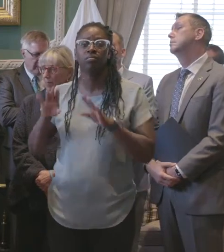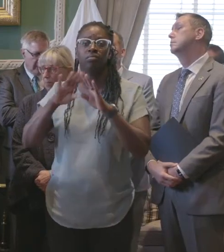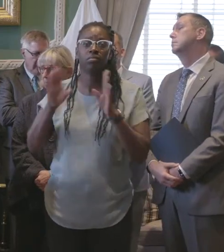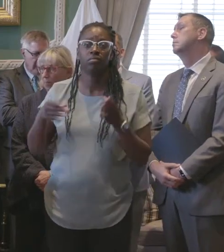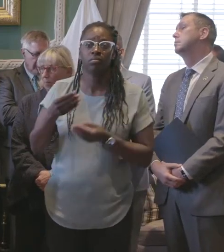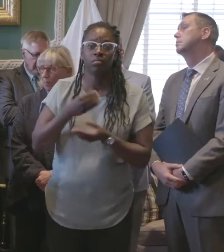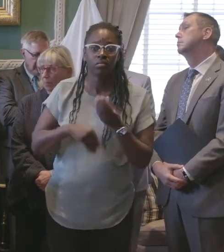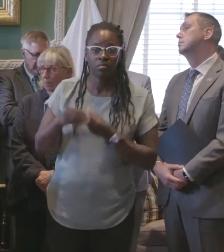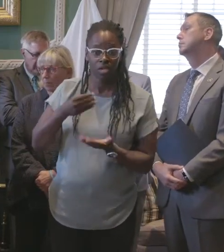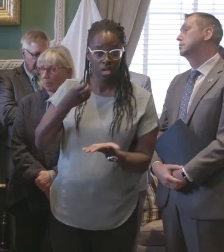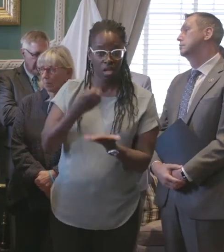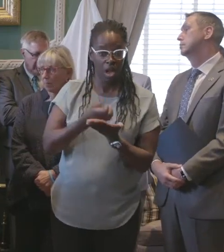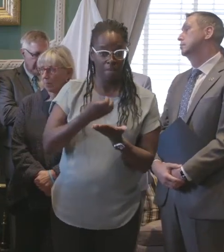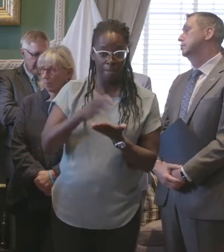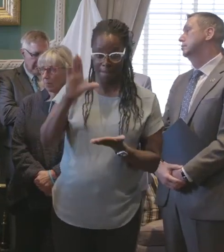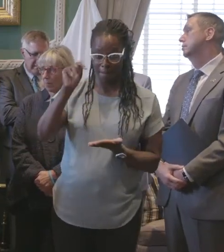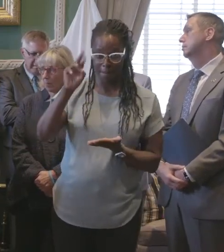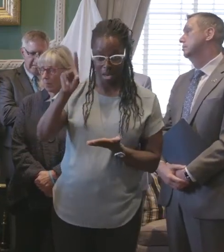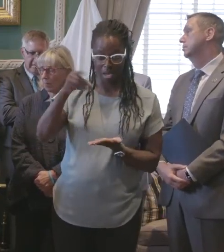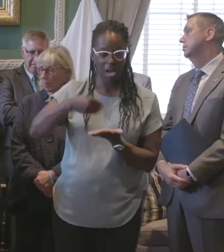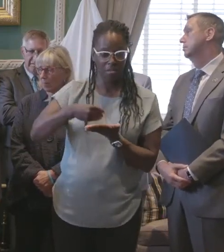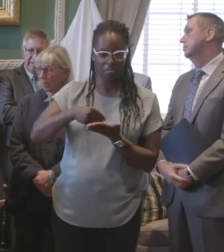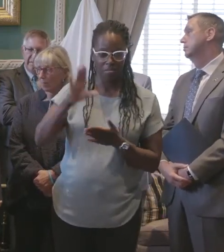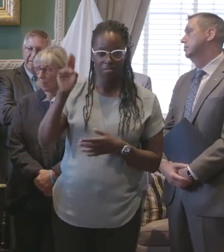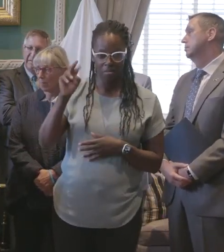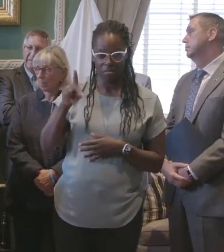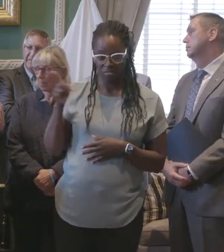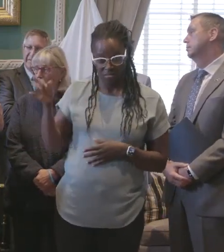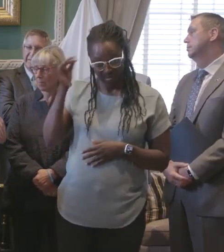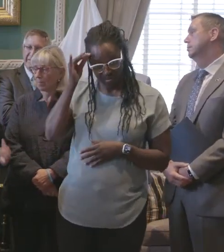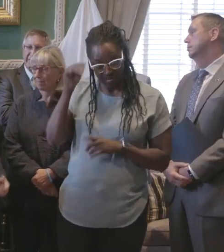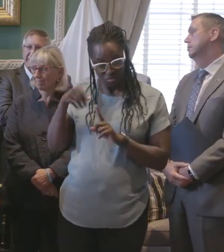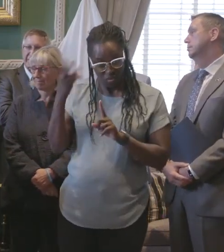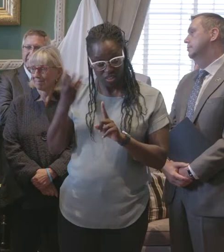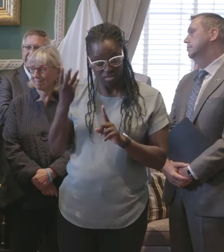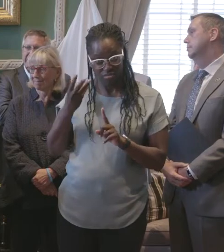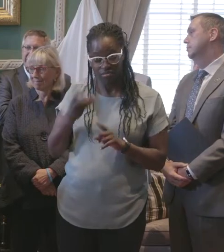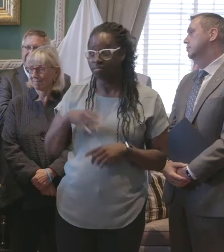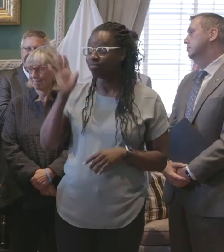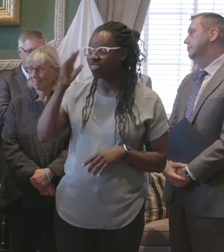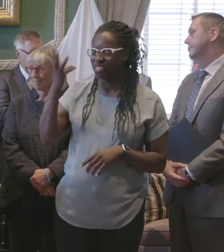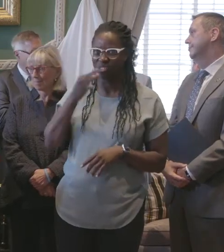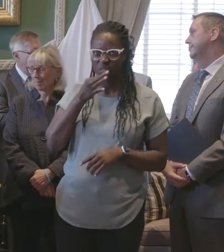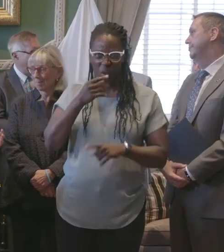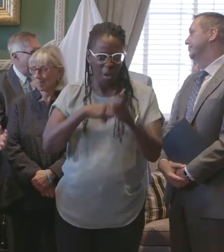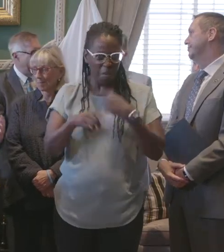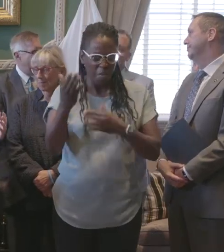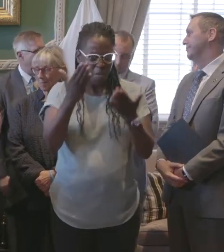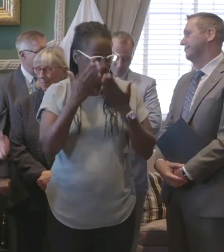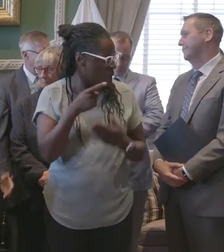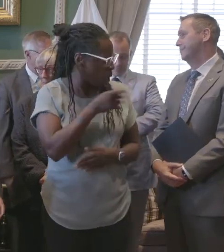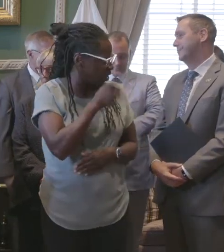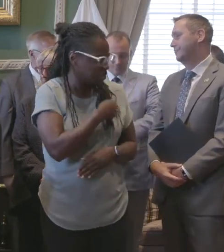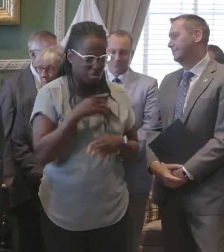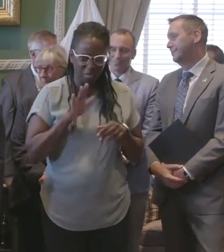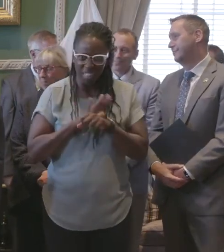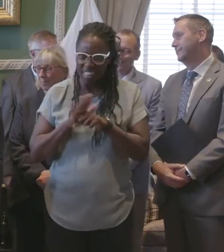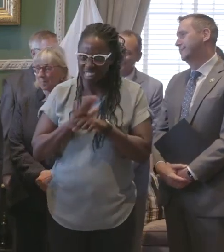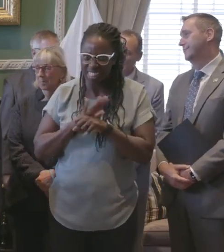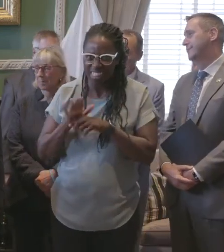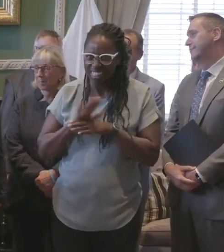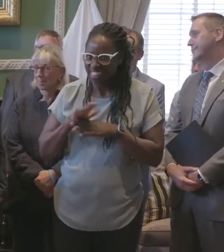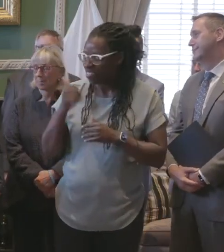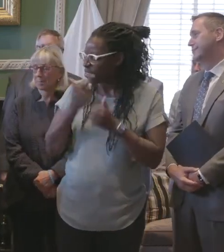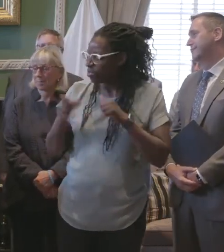by the time Wednesday rolls around? Well, you know, Wednesday's coming soon, and I know all these folks have a lot to do, but I think we've got, and everybody's working,